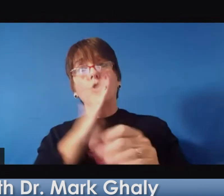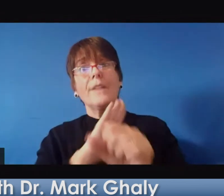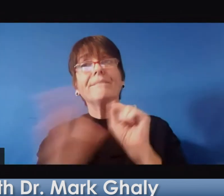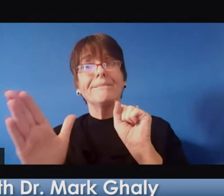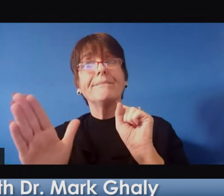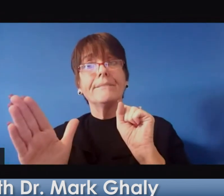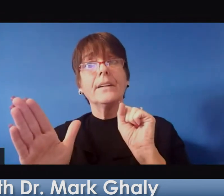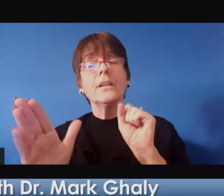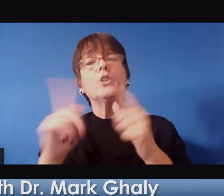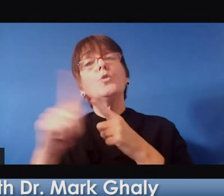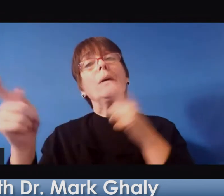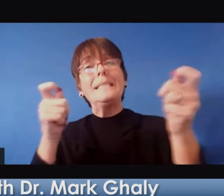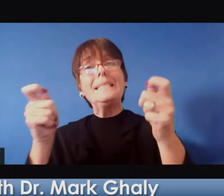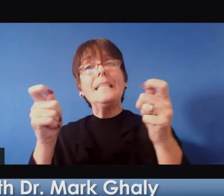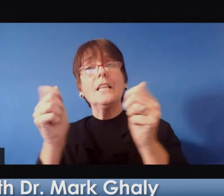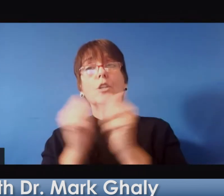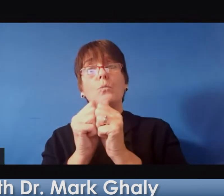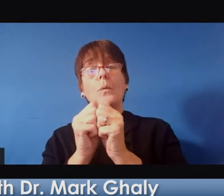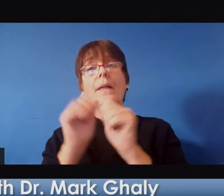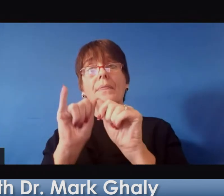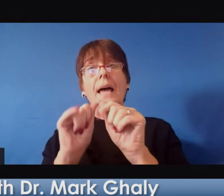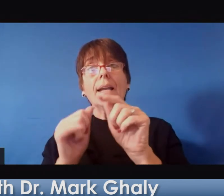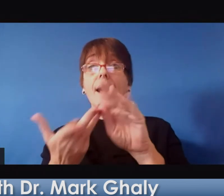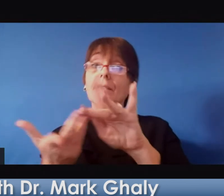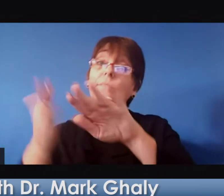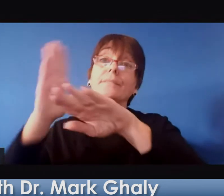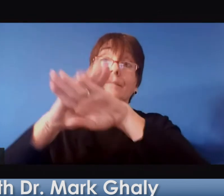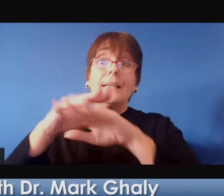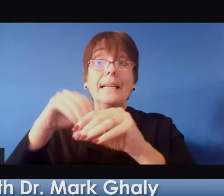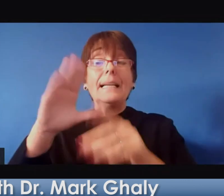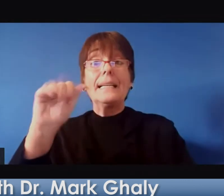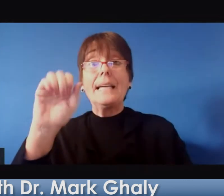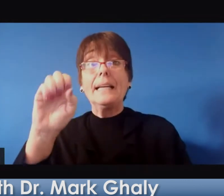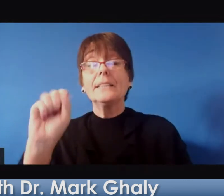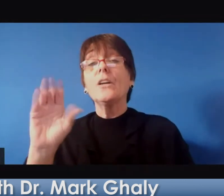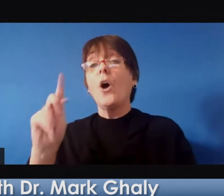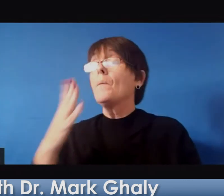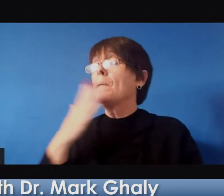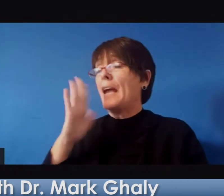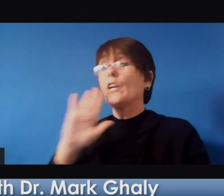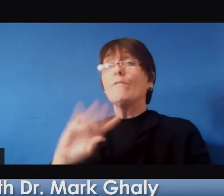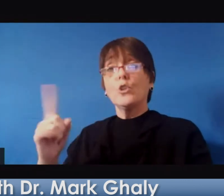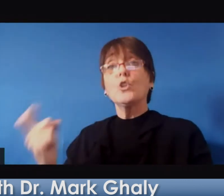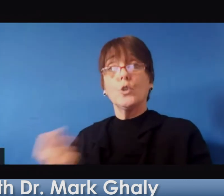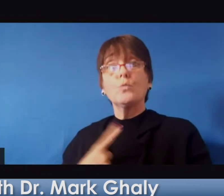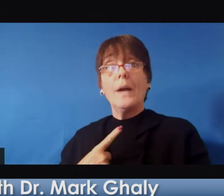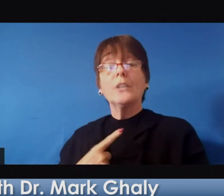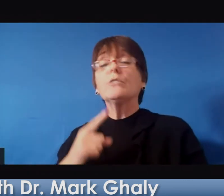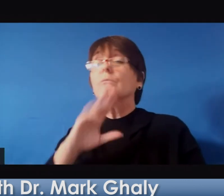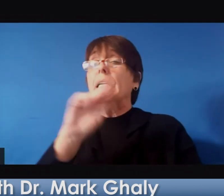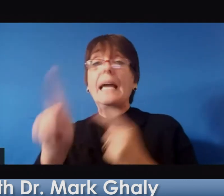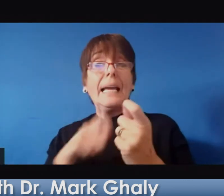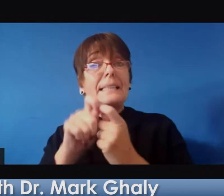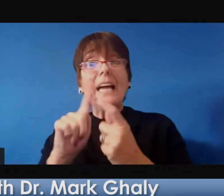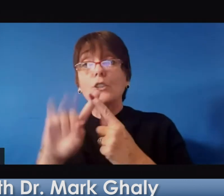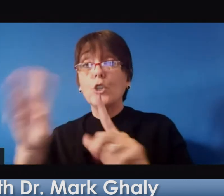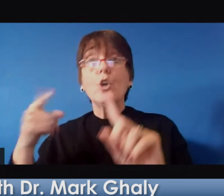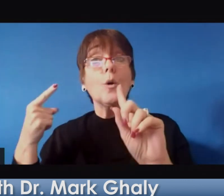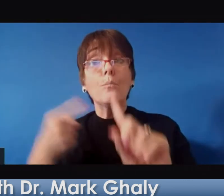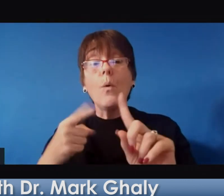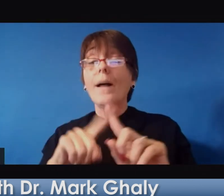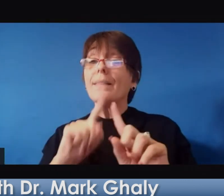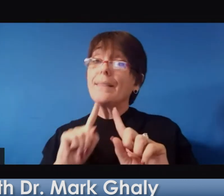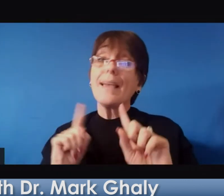of dealing with a surge in cases? Thanks so much. Yeah, no, thank you for your question. Exactly to your point, we answer,